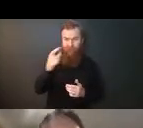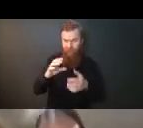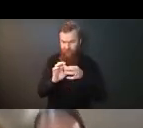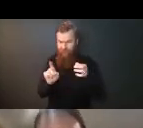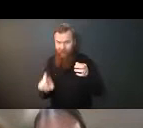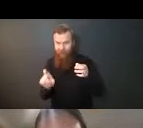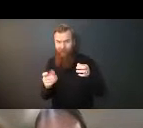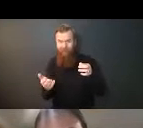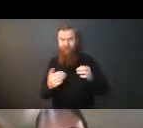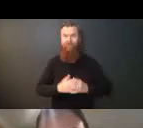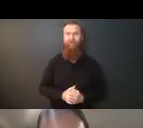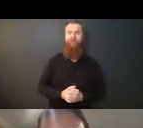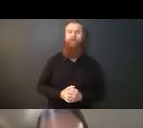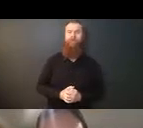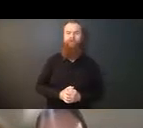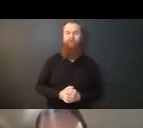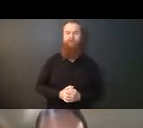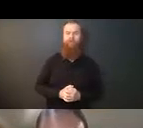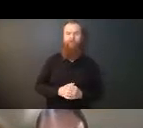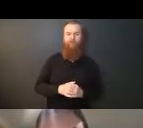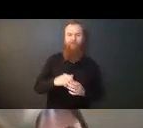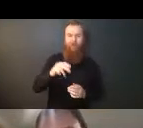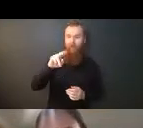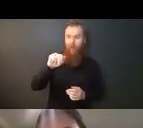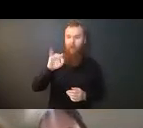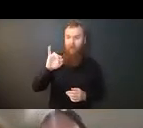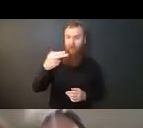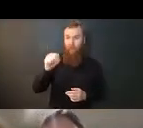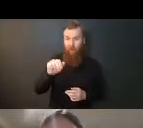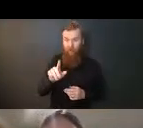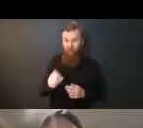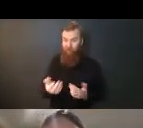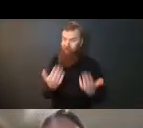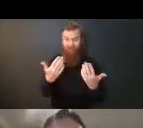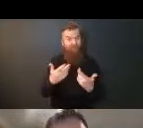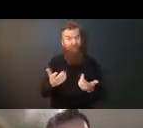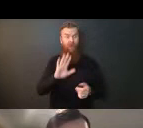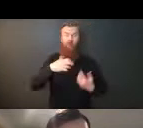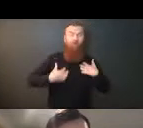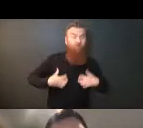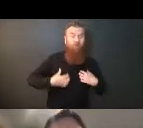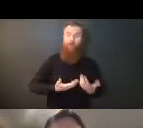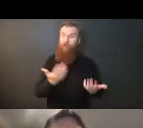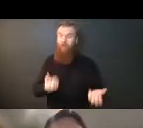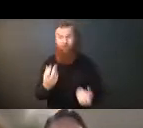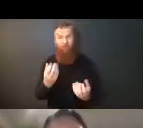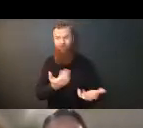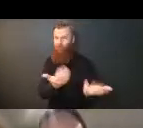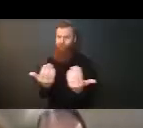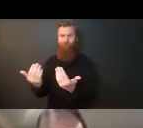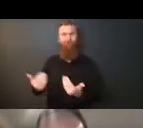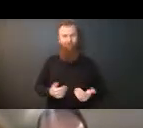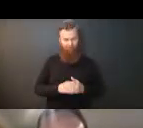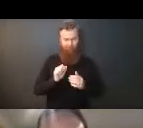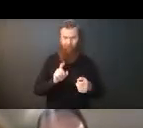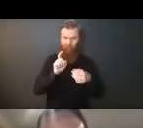for resources. We are very open to anything you have to share with us that's relevant and we know